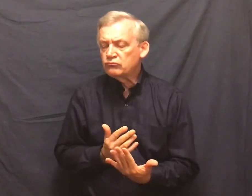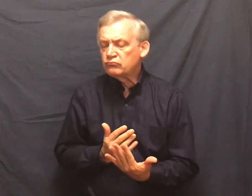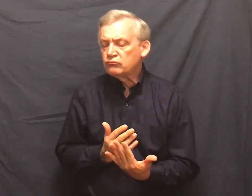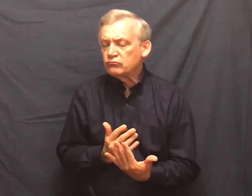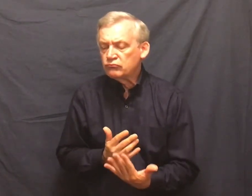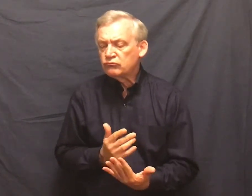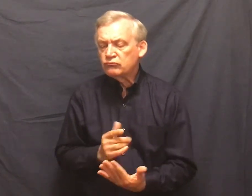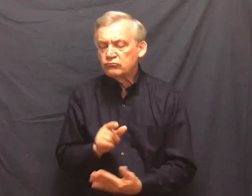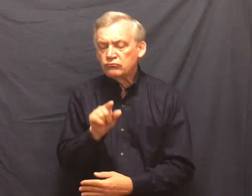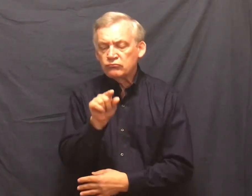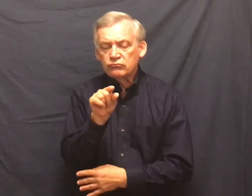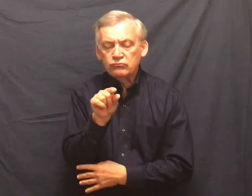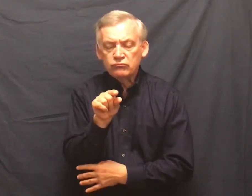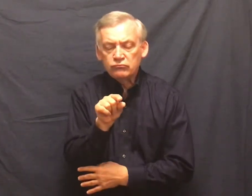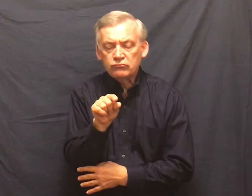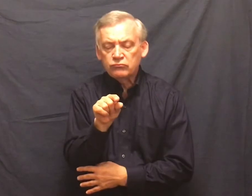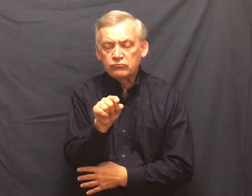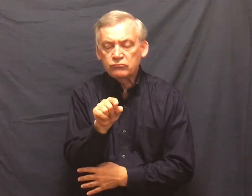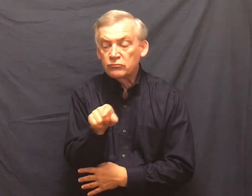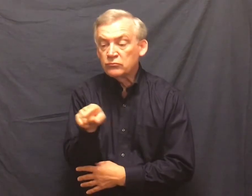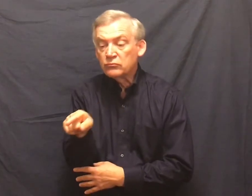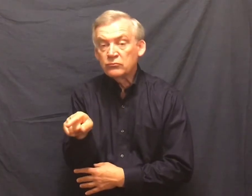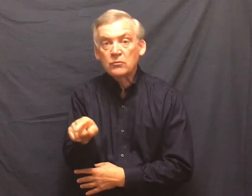Another little water snake swam up the pool.